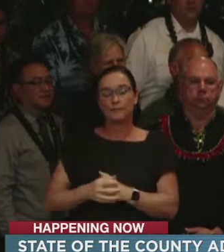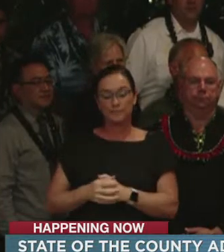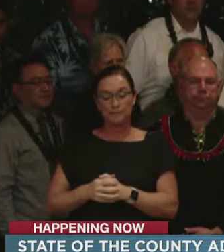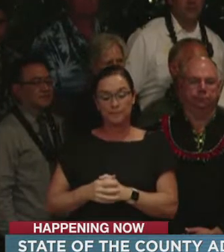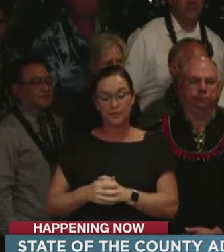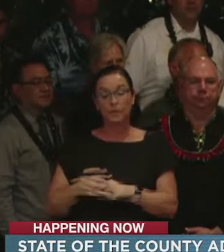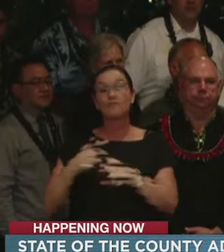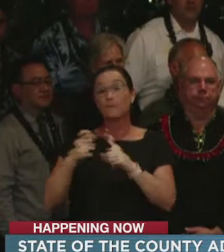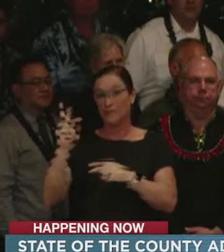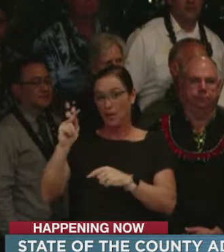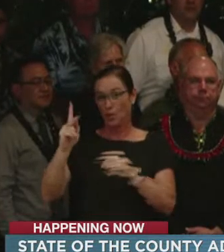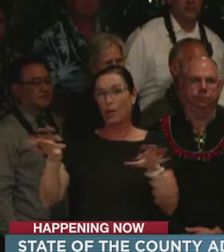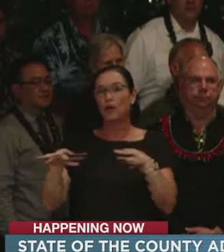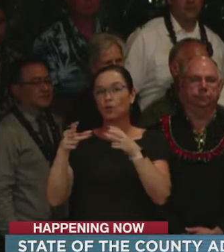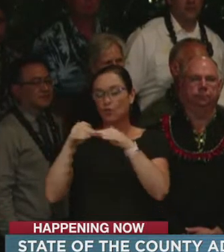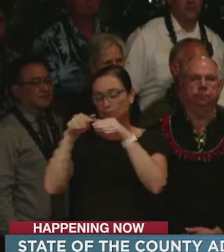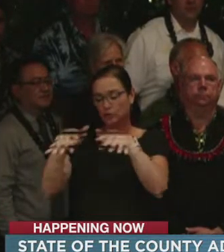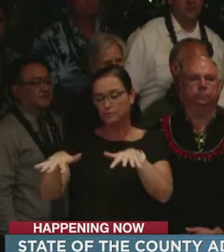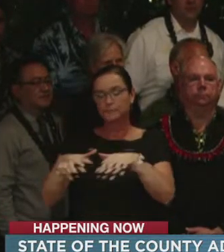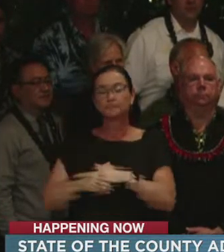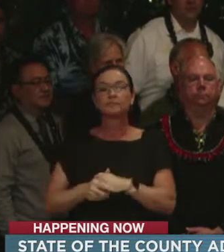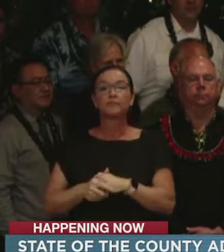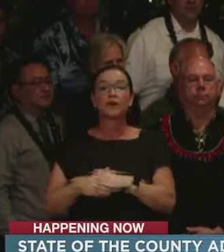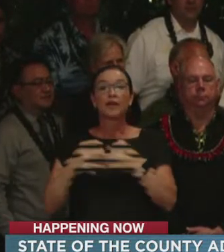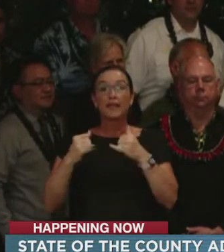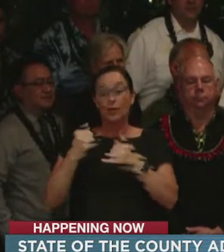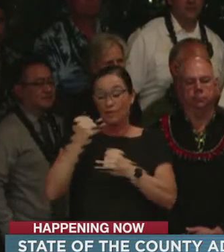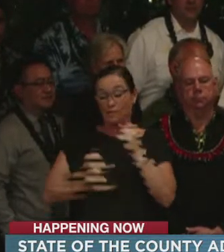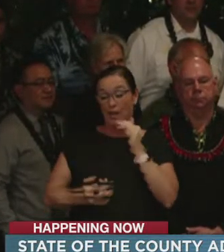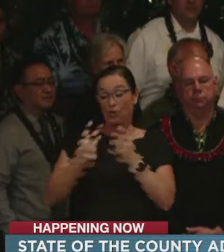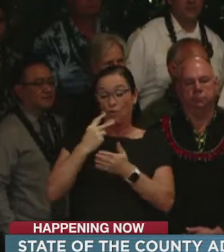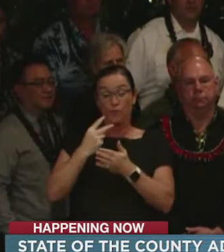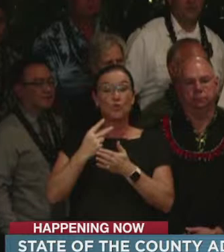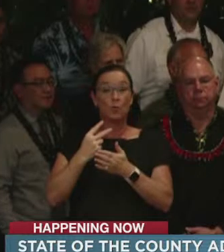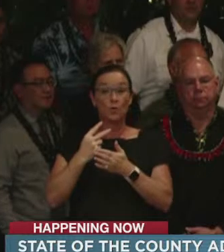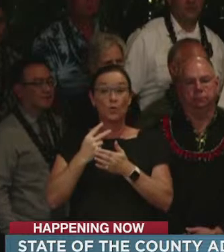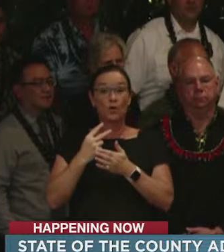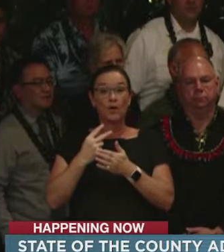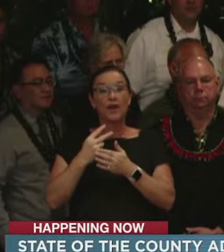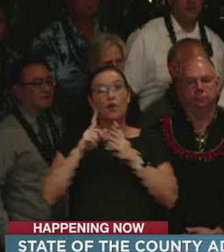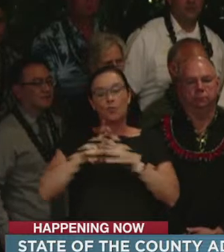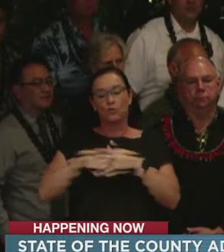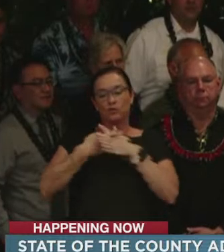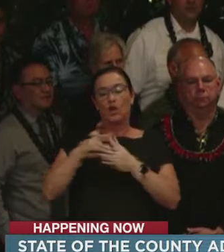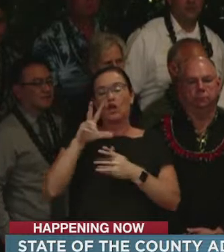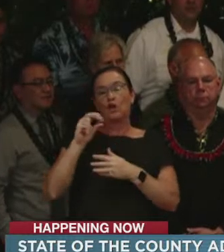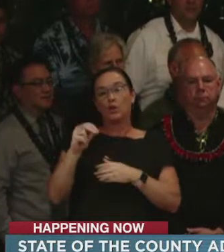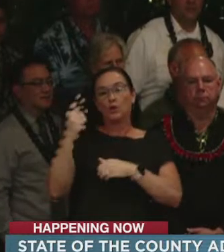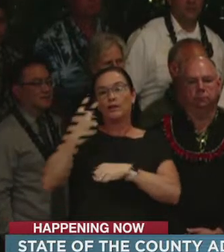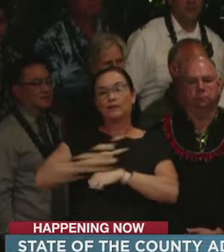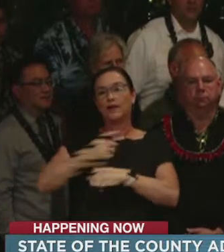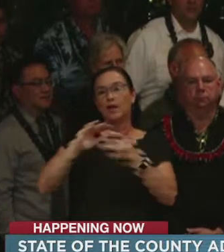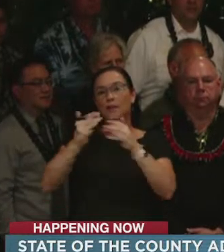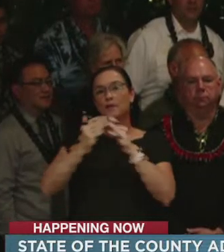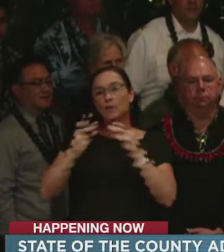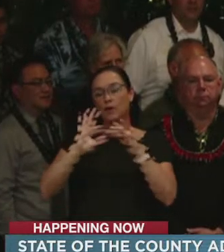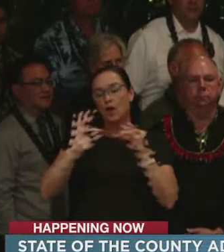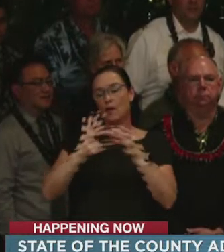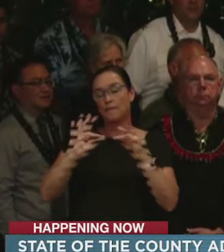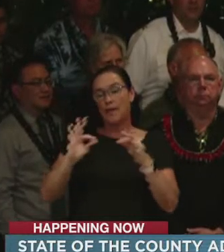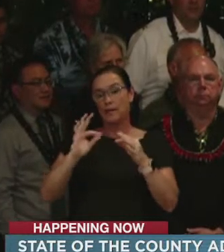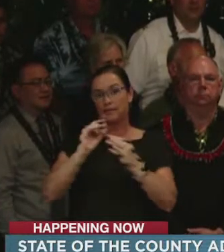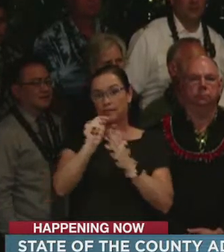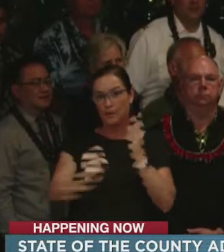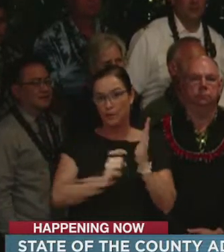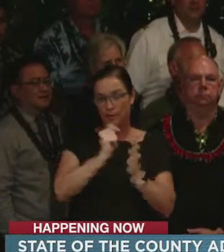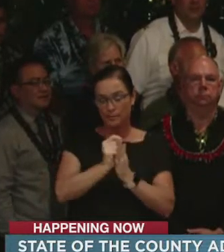Kilauea eruption. The EA is currently in its final review and is headed into a 30-day community comment period. Once